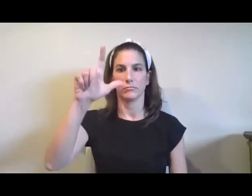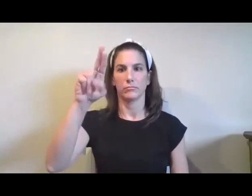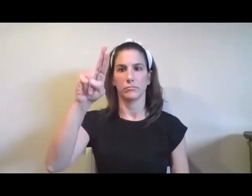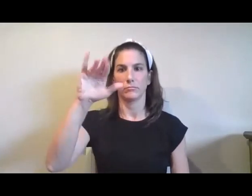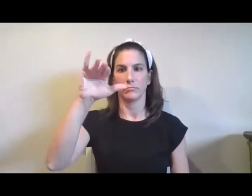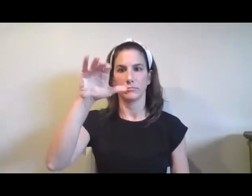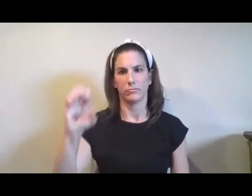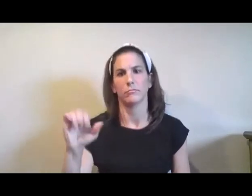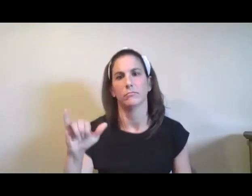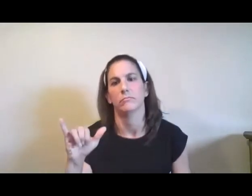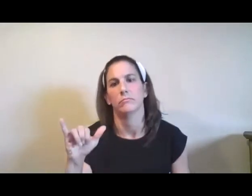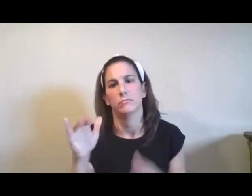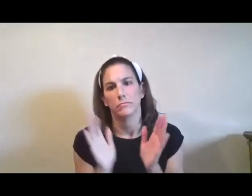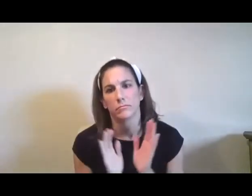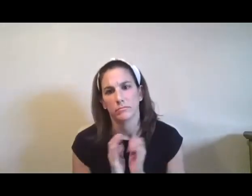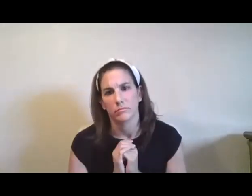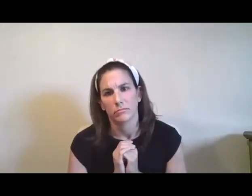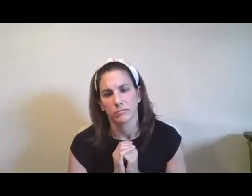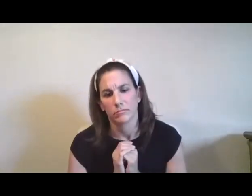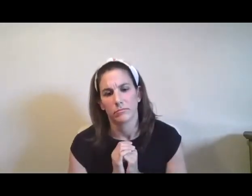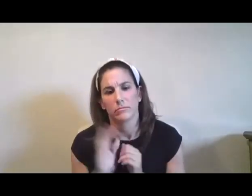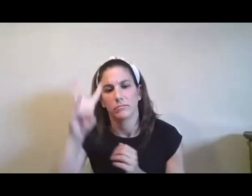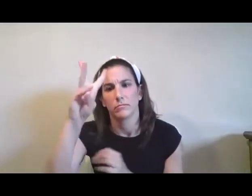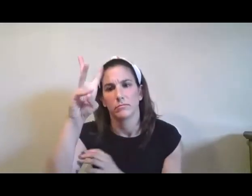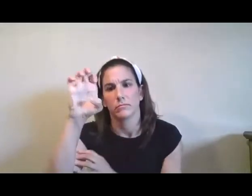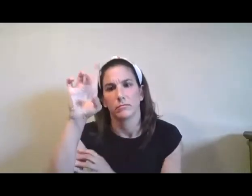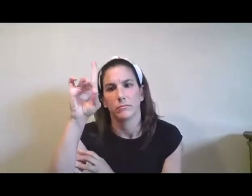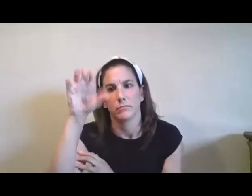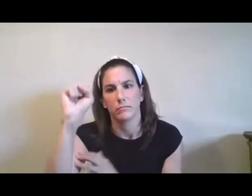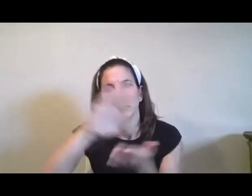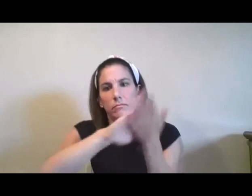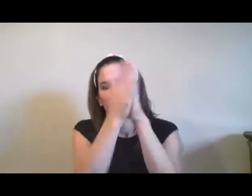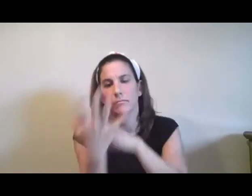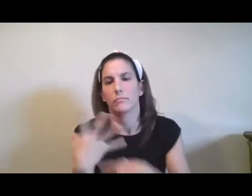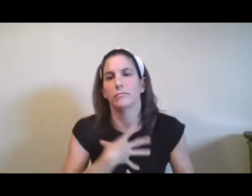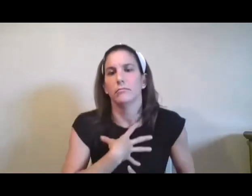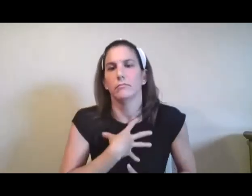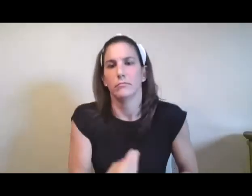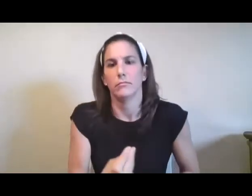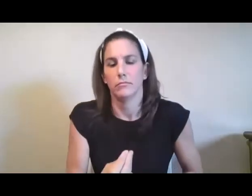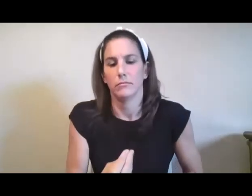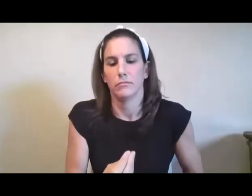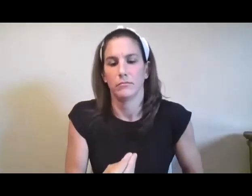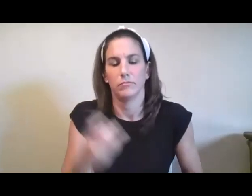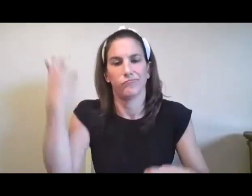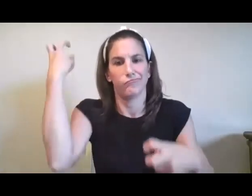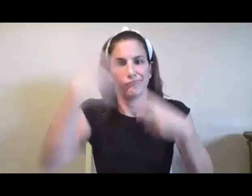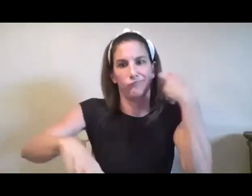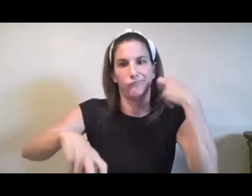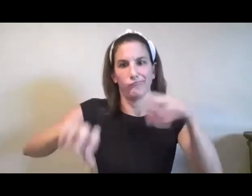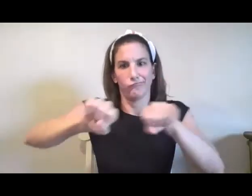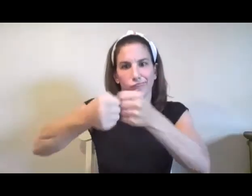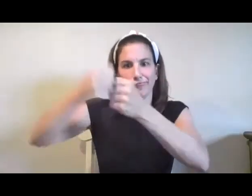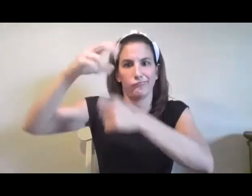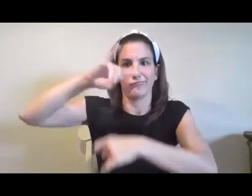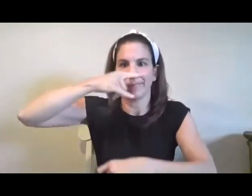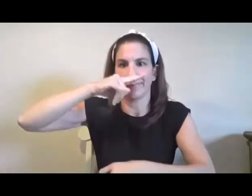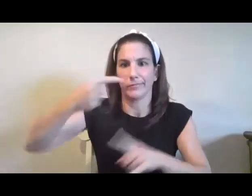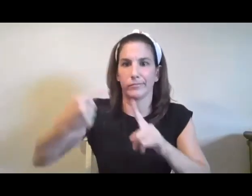Lucy wilted. The weeds went white. "Tough